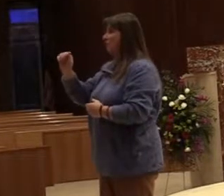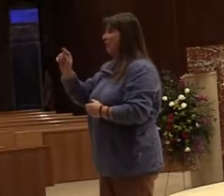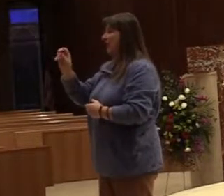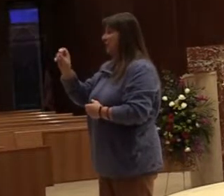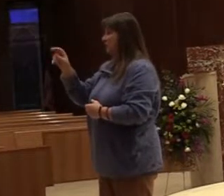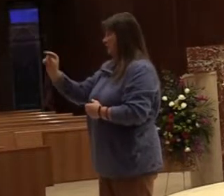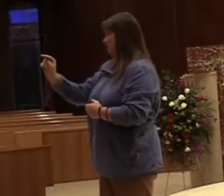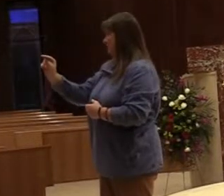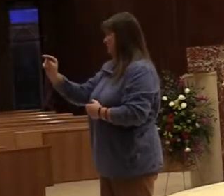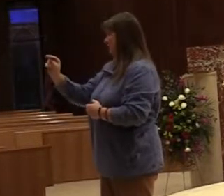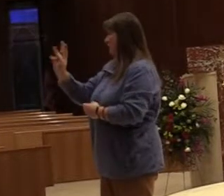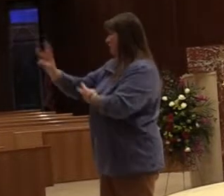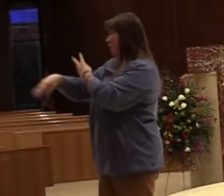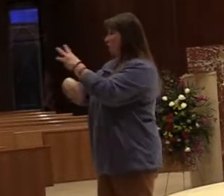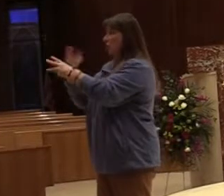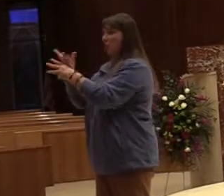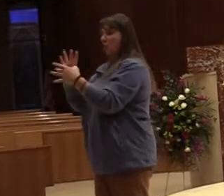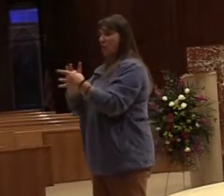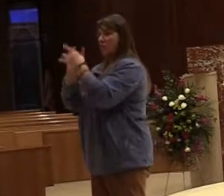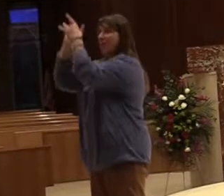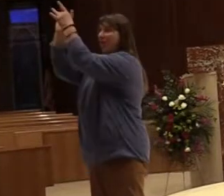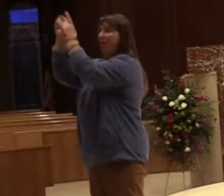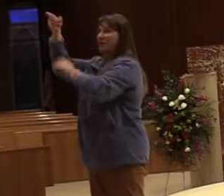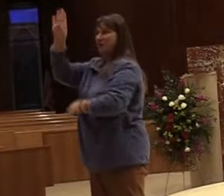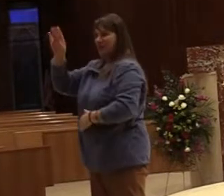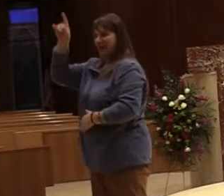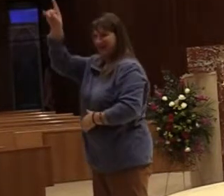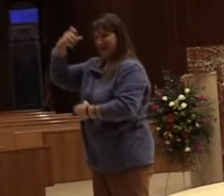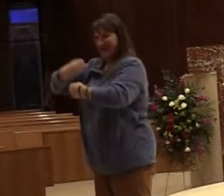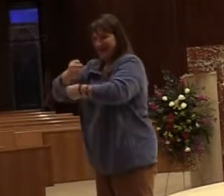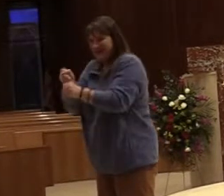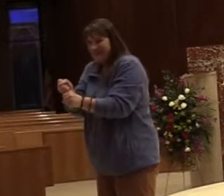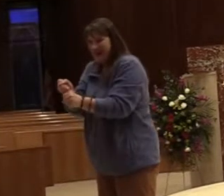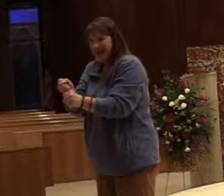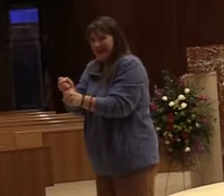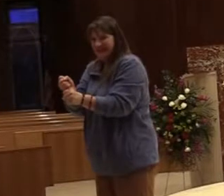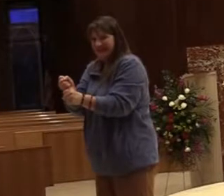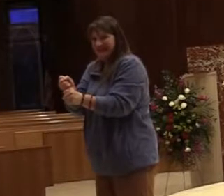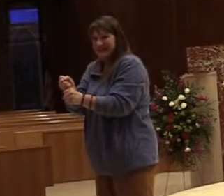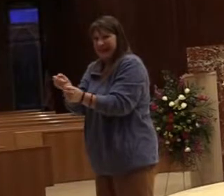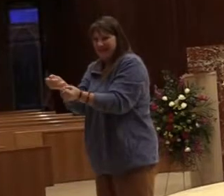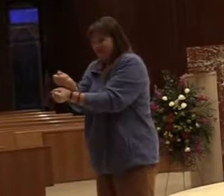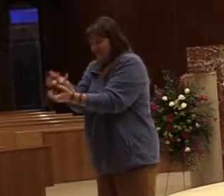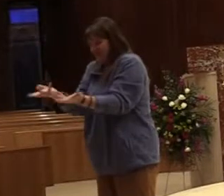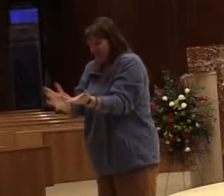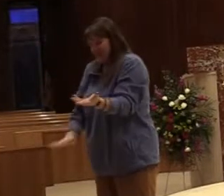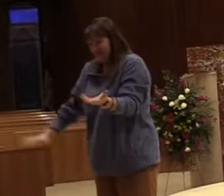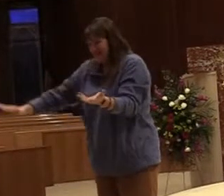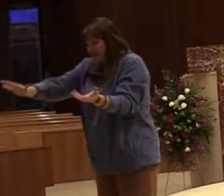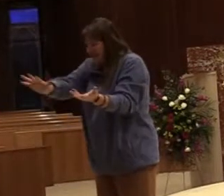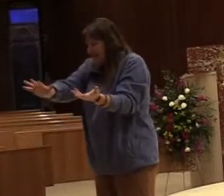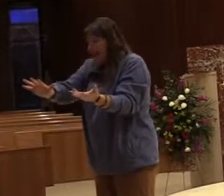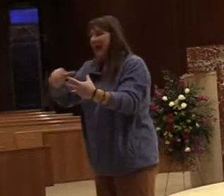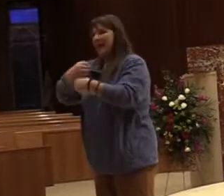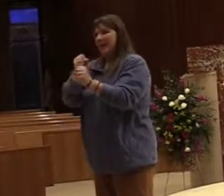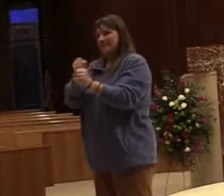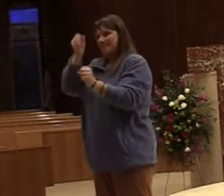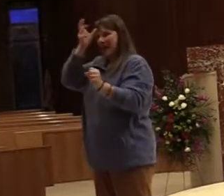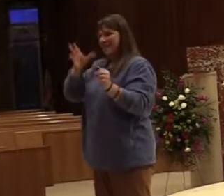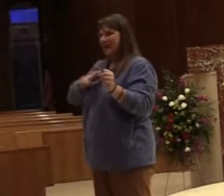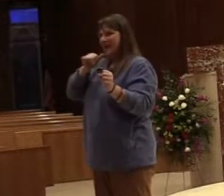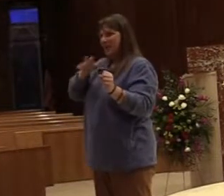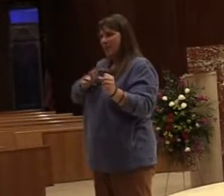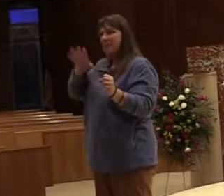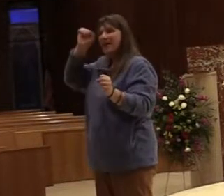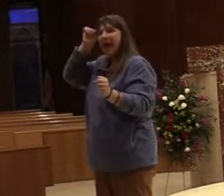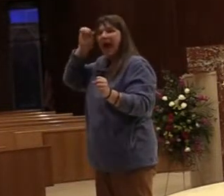earth belonged to God, he formed it and created it. And then he created the first humans, Adam and Eve, and gave them dominion over the